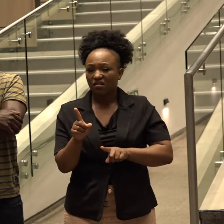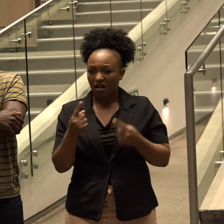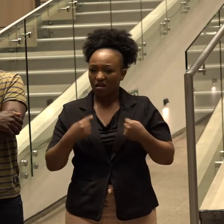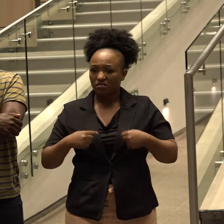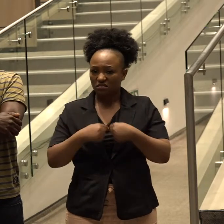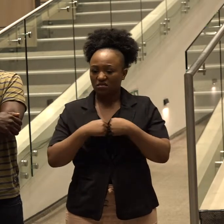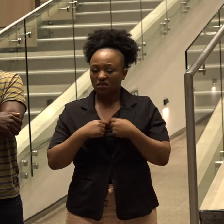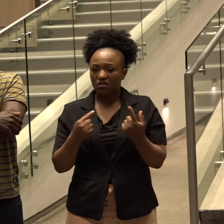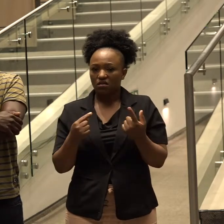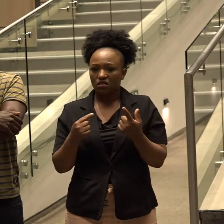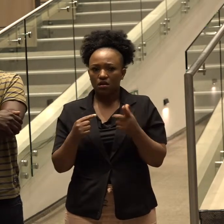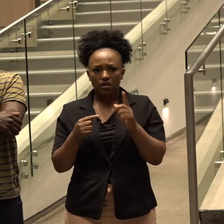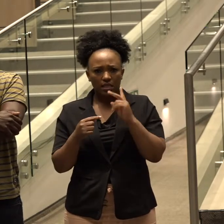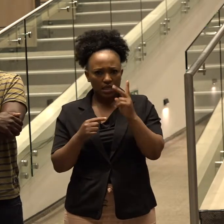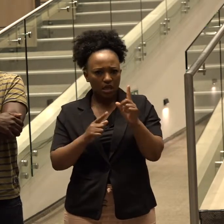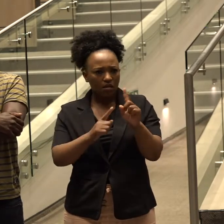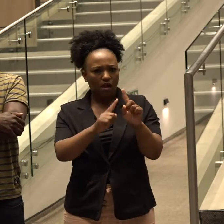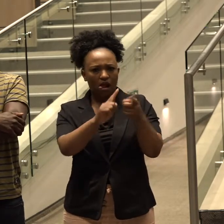today